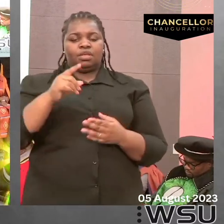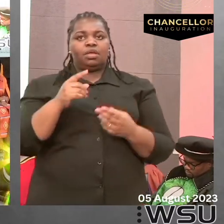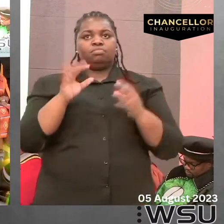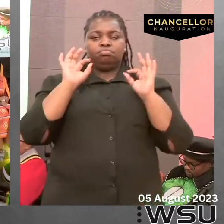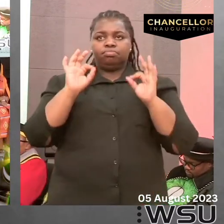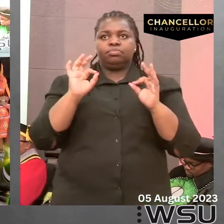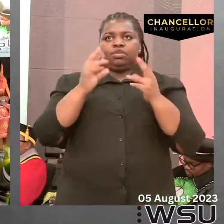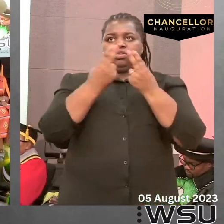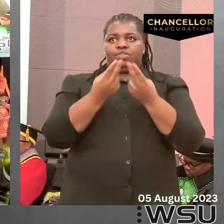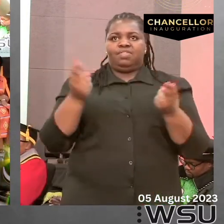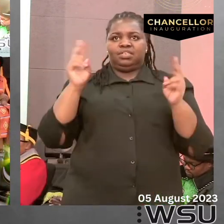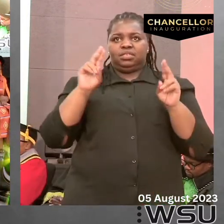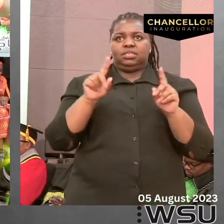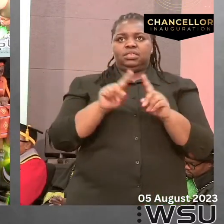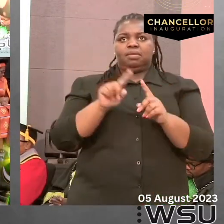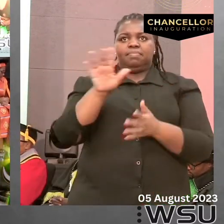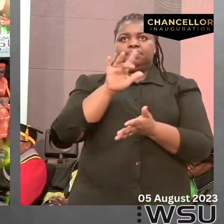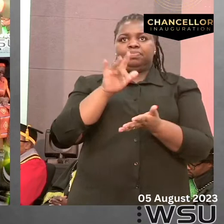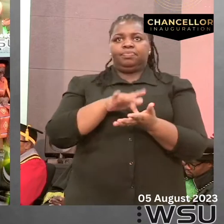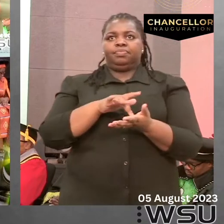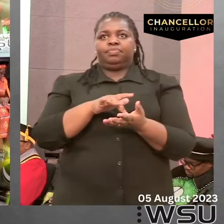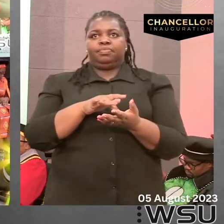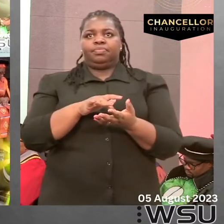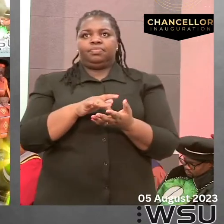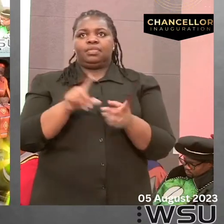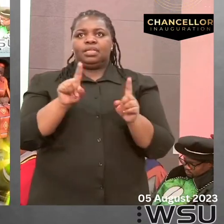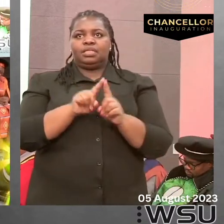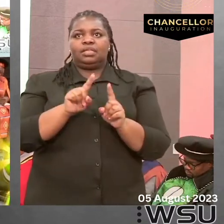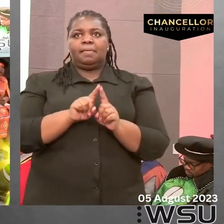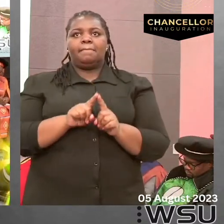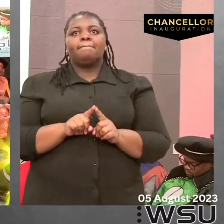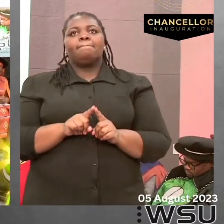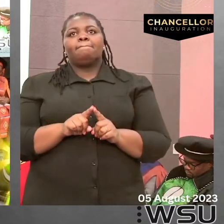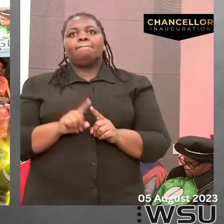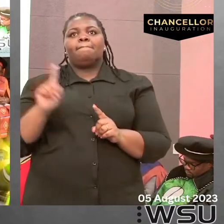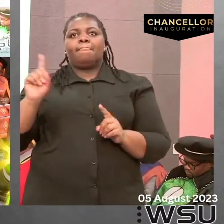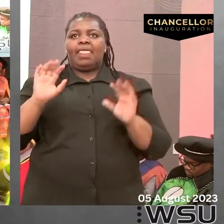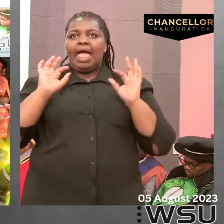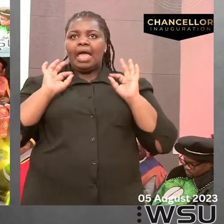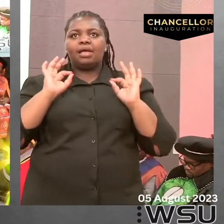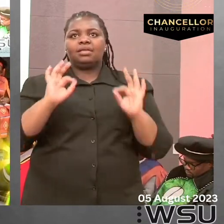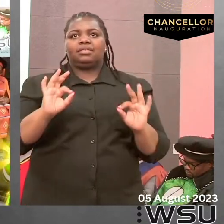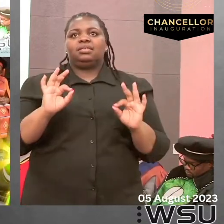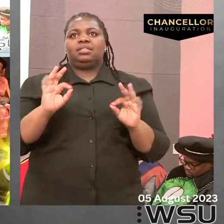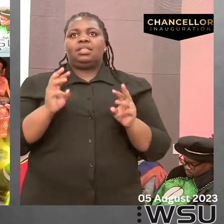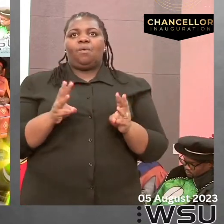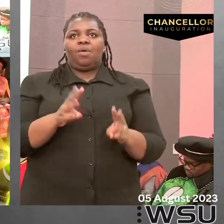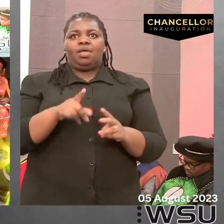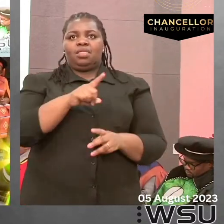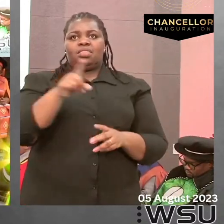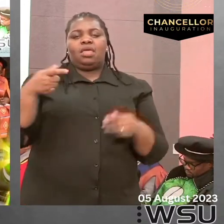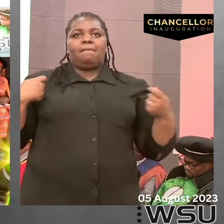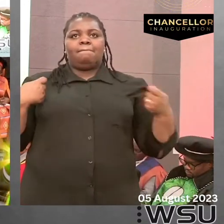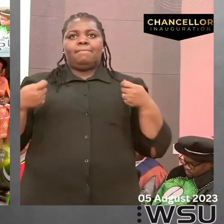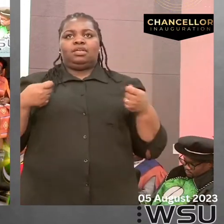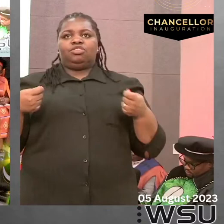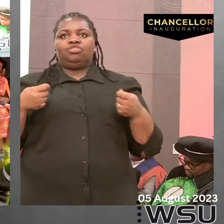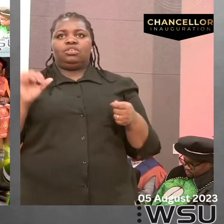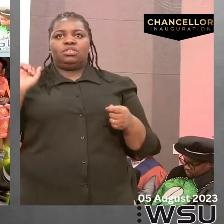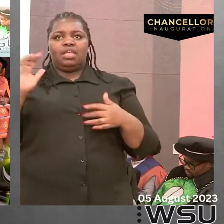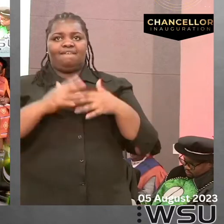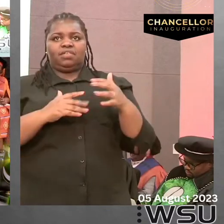university as a center of academic excellence, as well as excellence in the way that it manages its